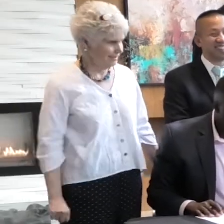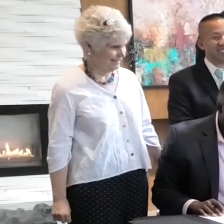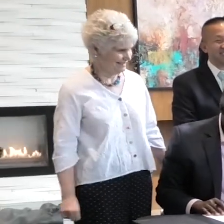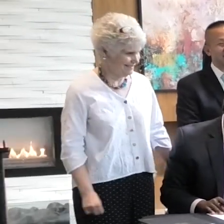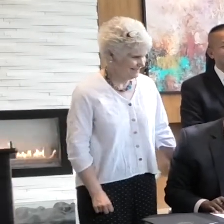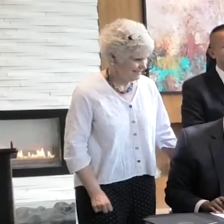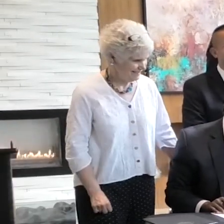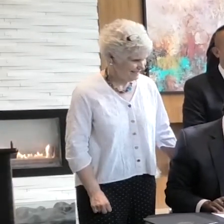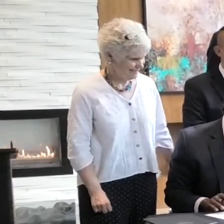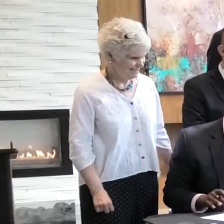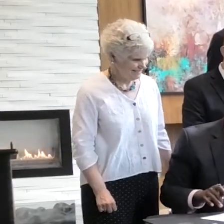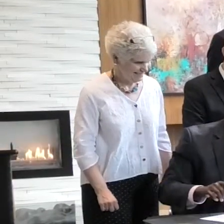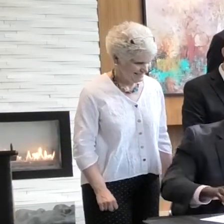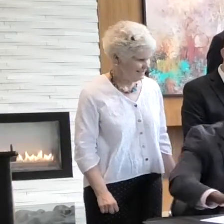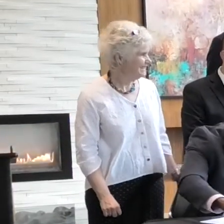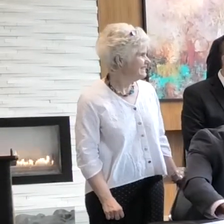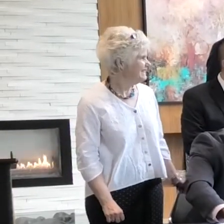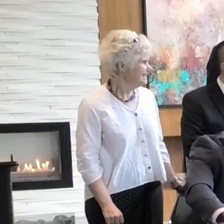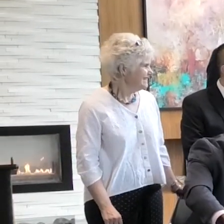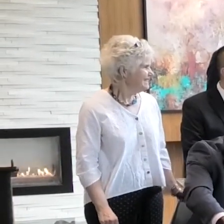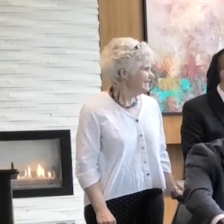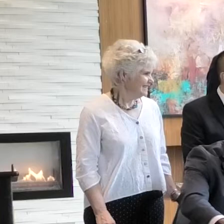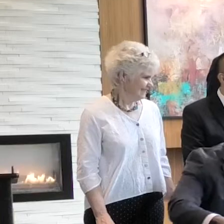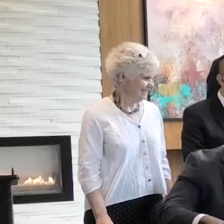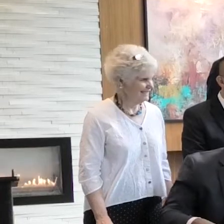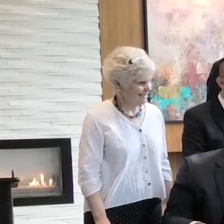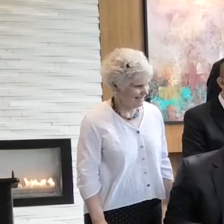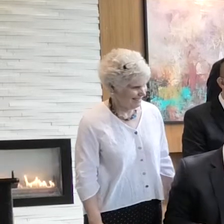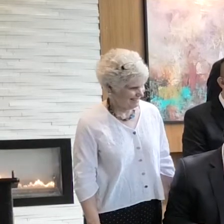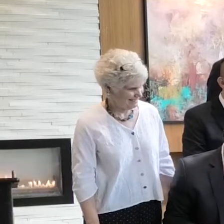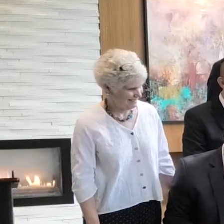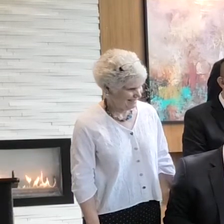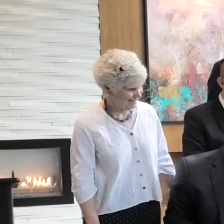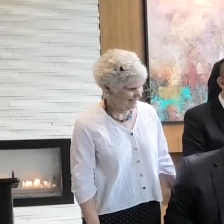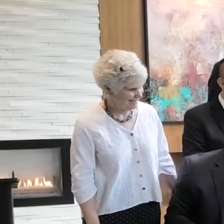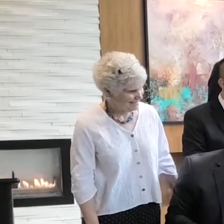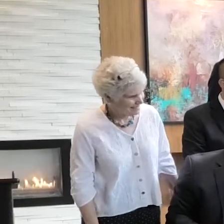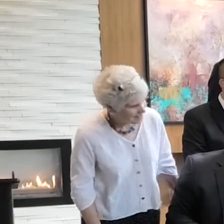almost. The next time you do it, it should be.